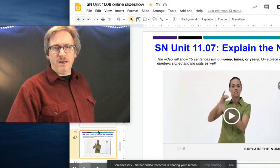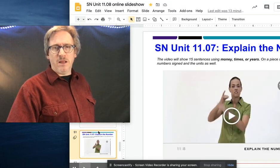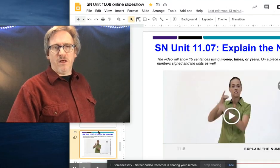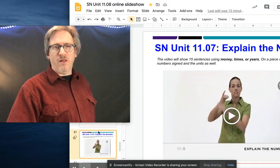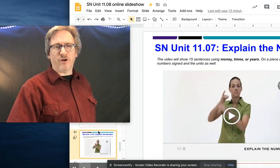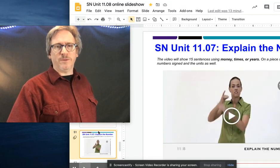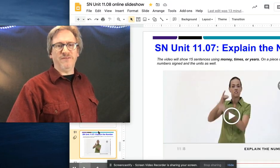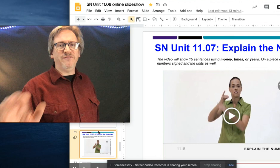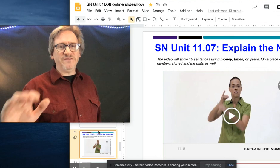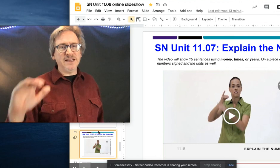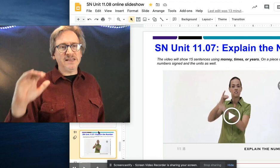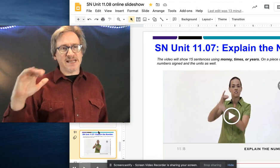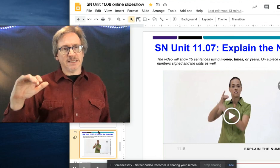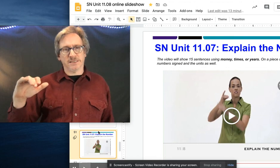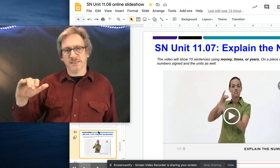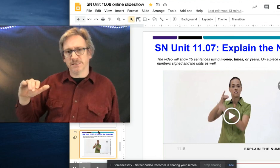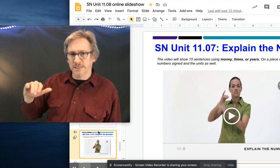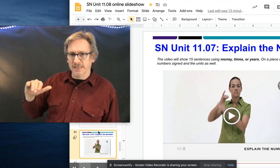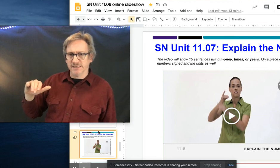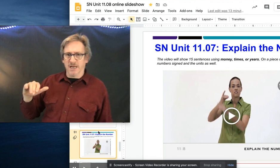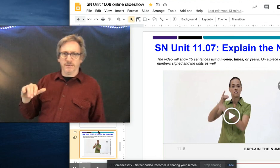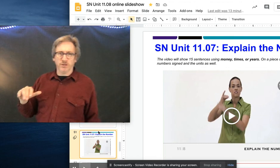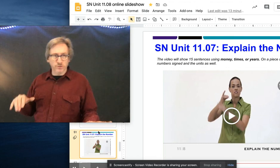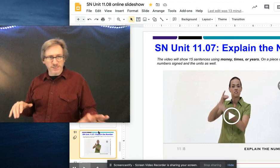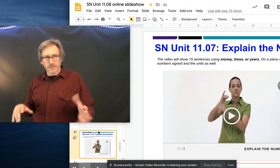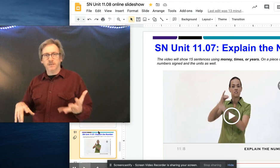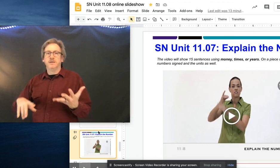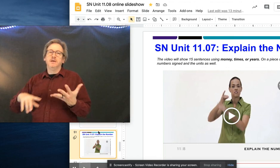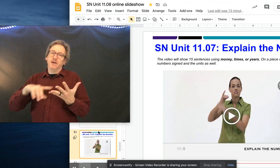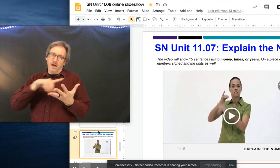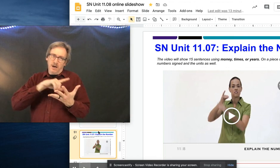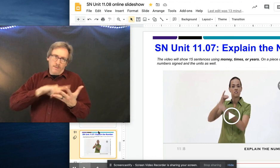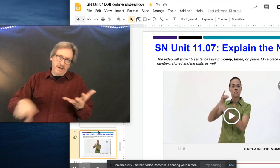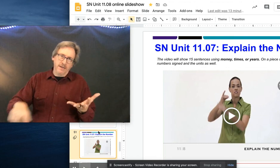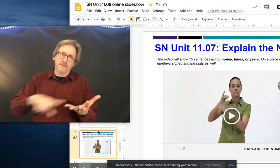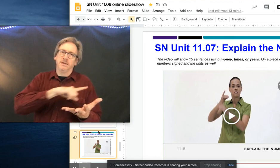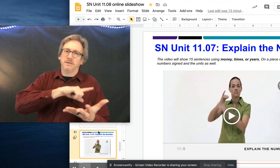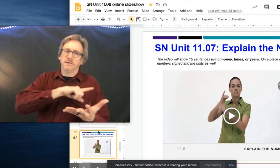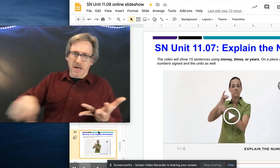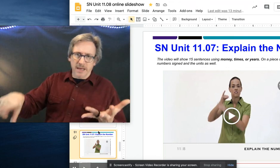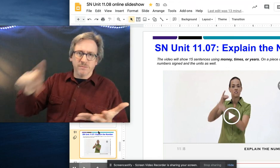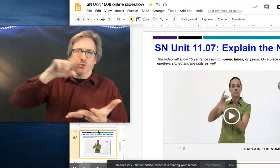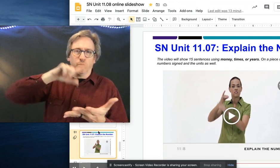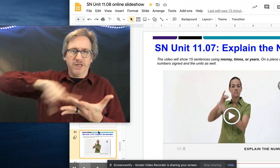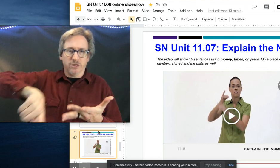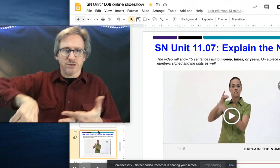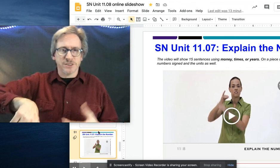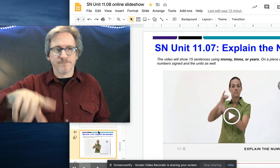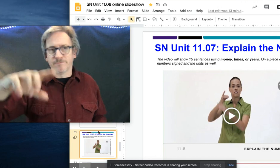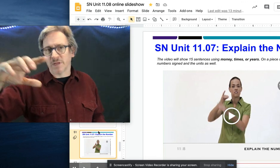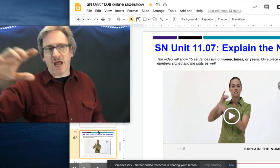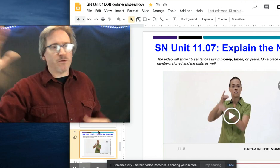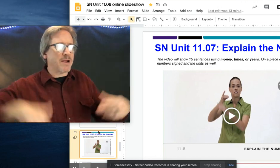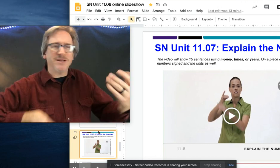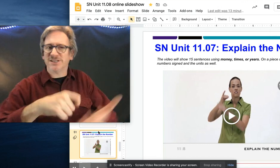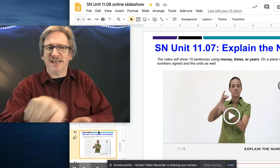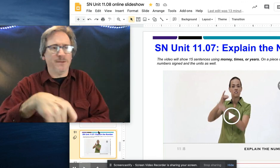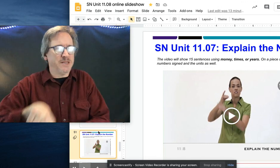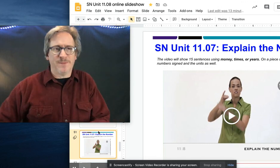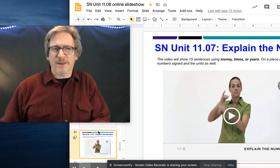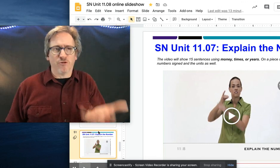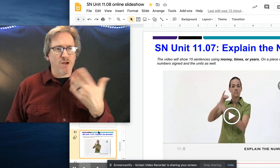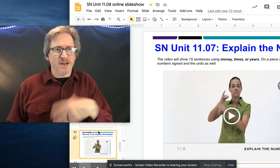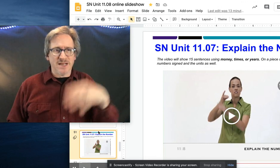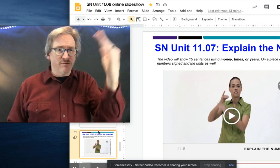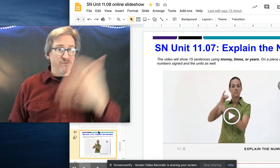And then there are going to be 15 sentences that they sign using money, times, or years. I would recommend just getting a